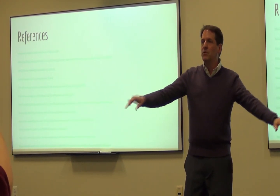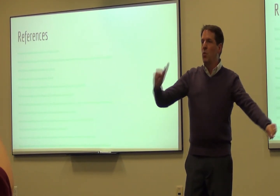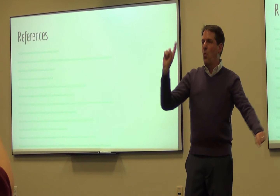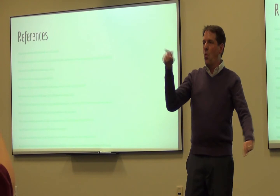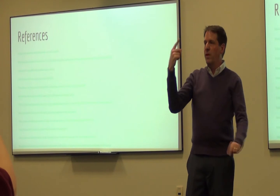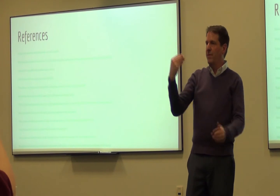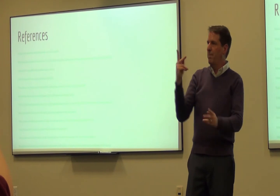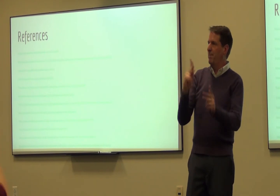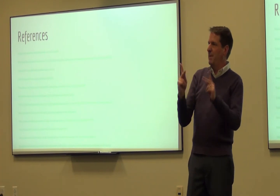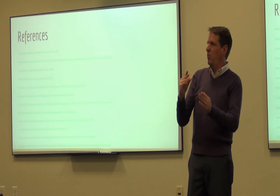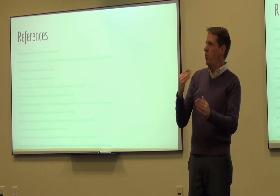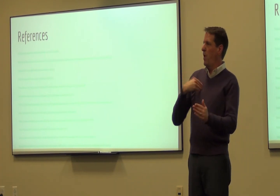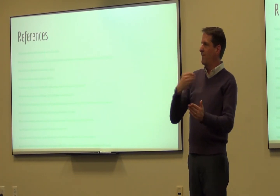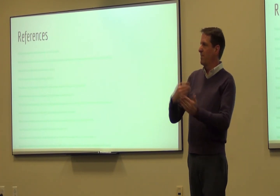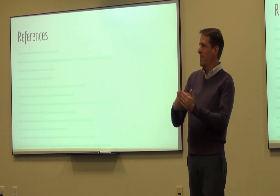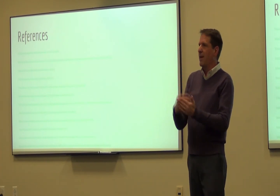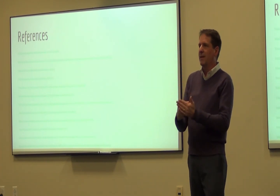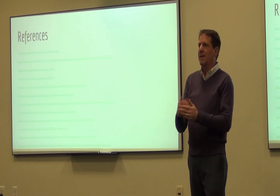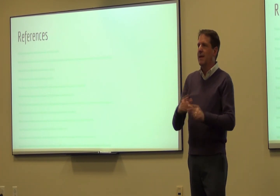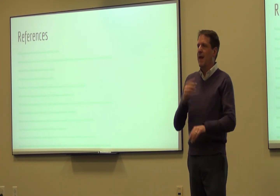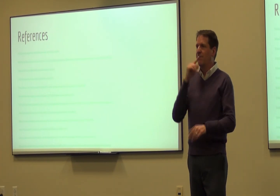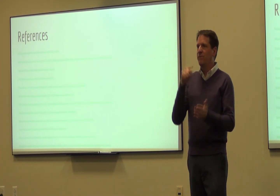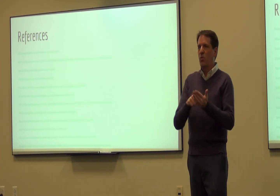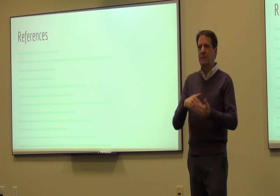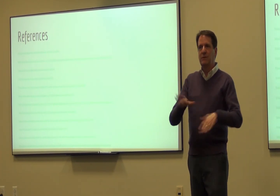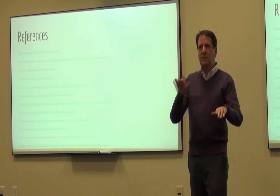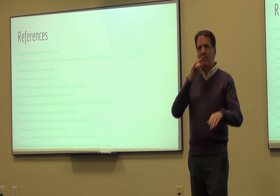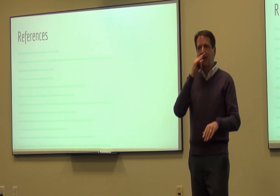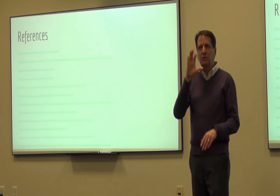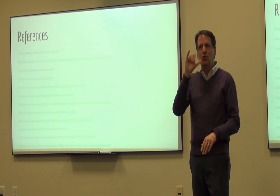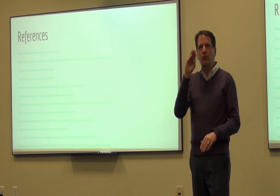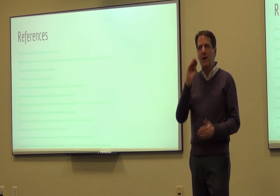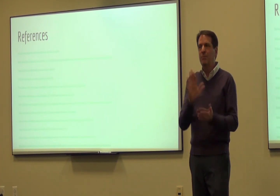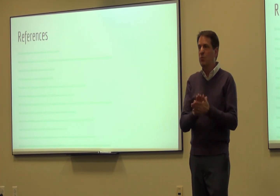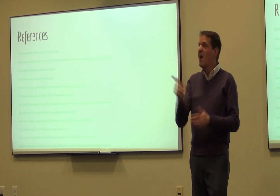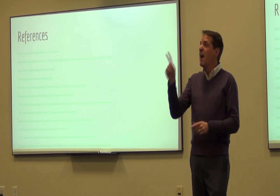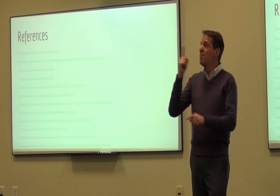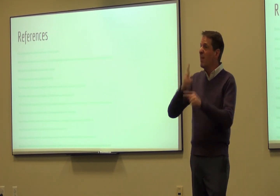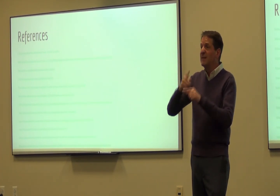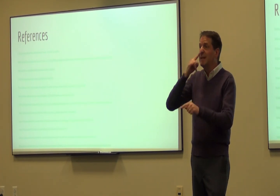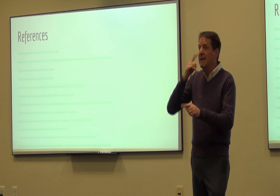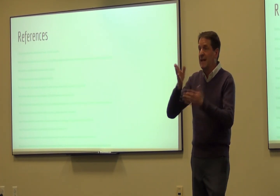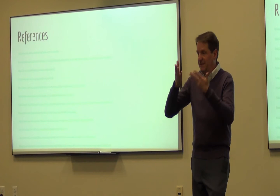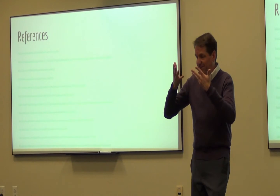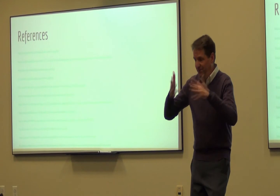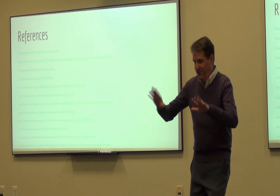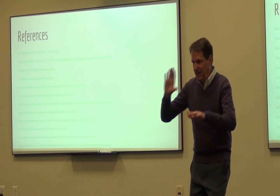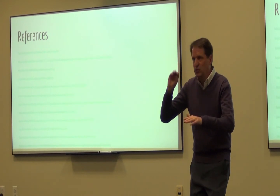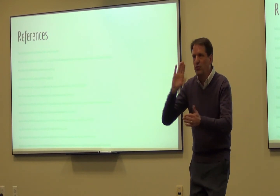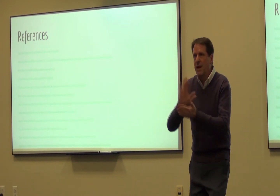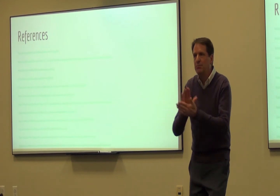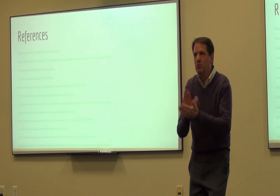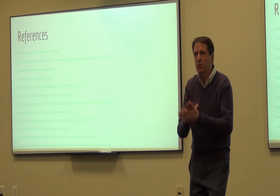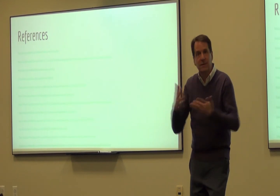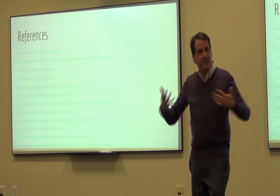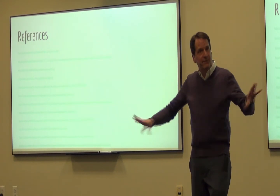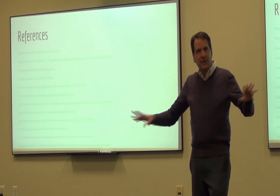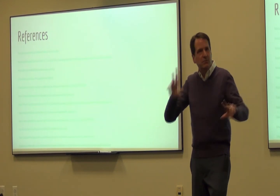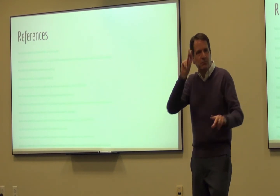happening again and again, people fall into these cycles where they don't have enough money to send their kids to cram schools, and then when those kids are